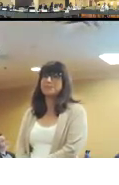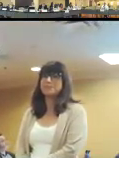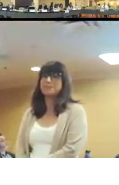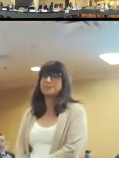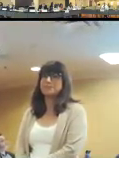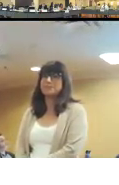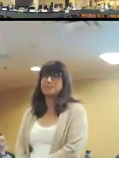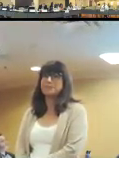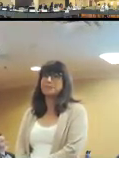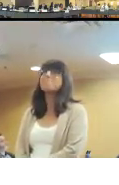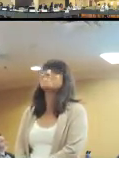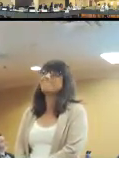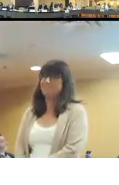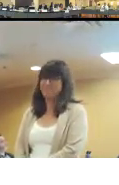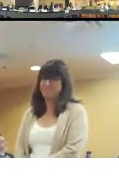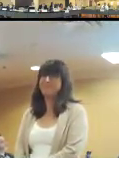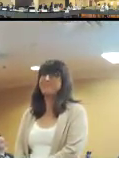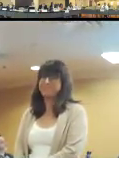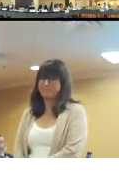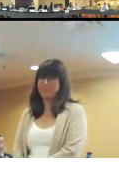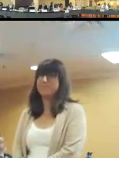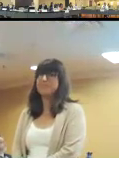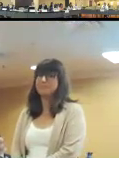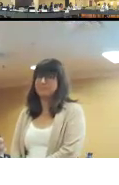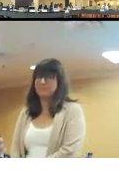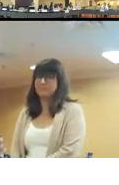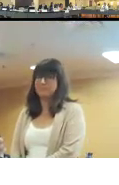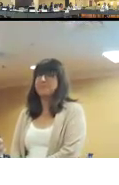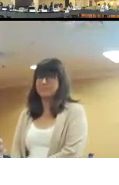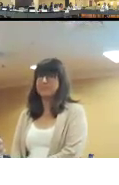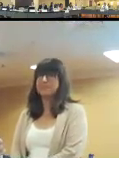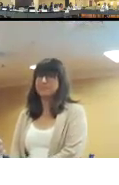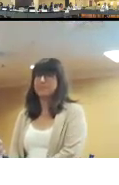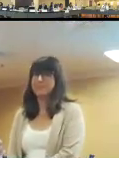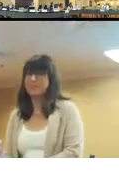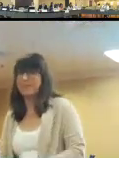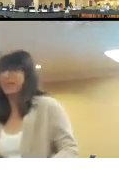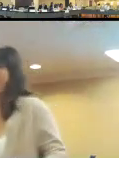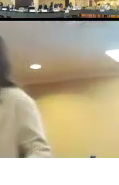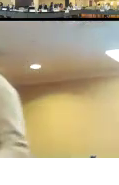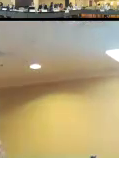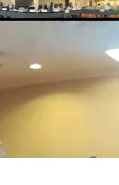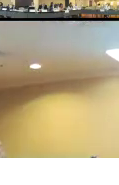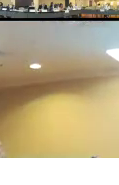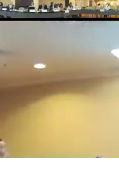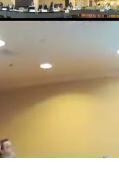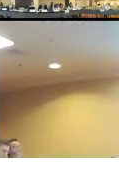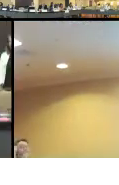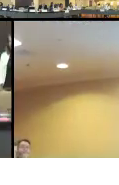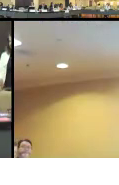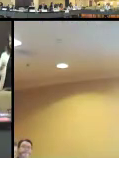lot about geriatric patients and families. And so I think that's still a huge gap area.